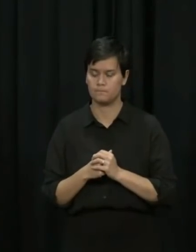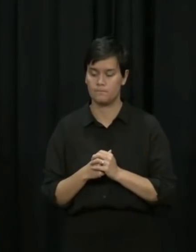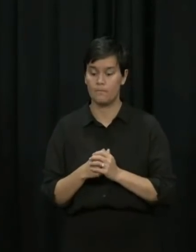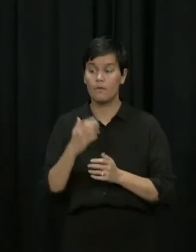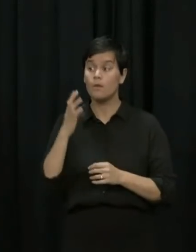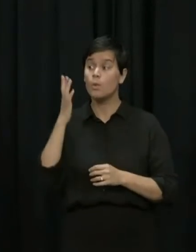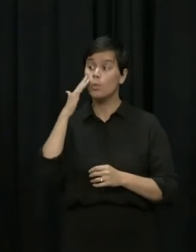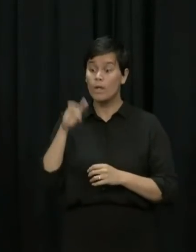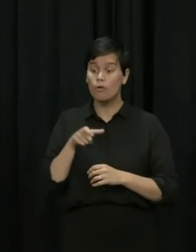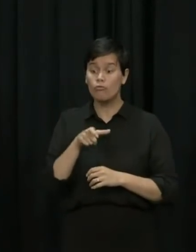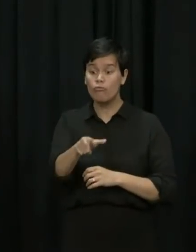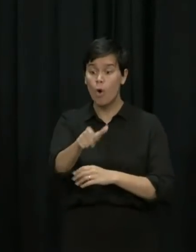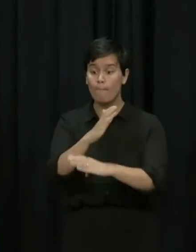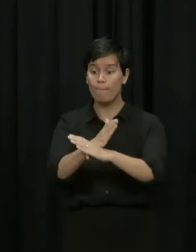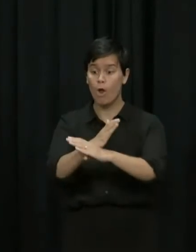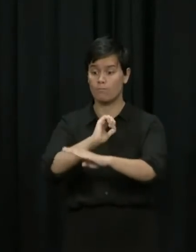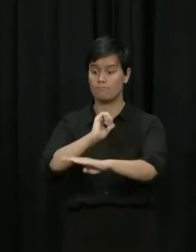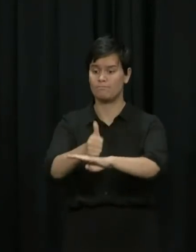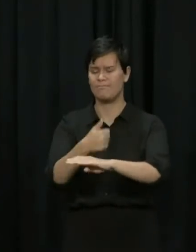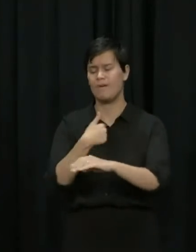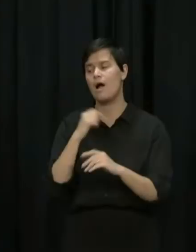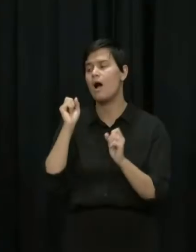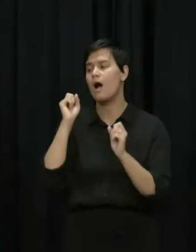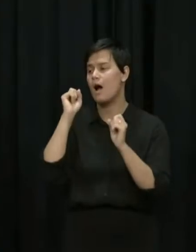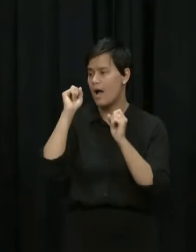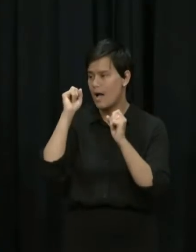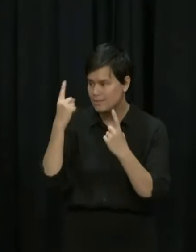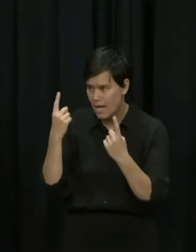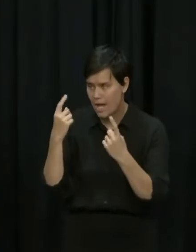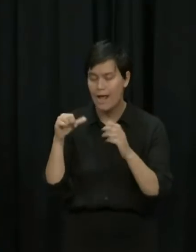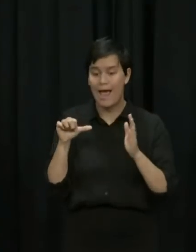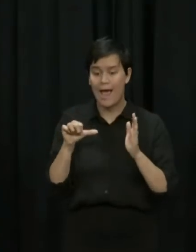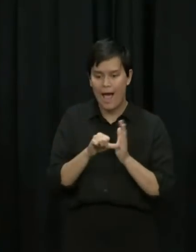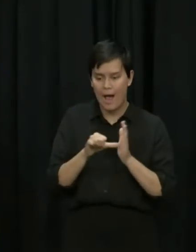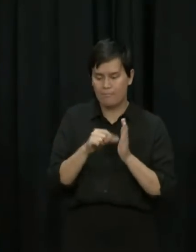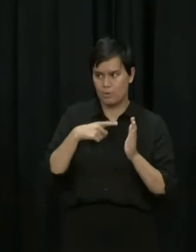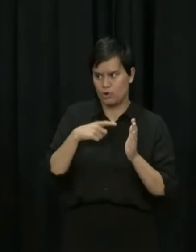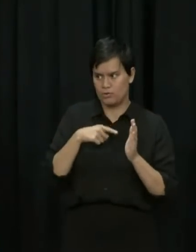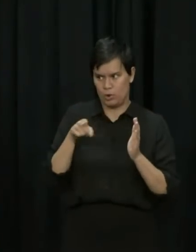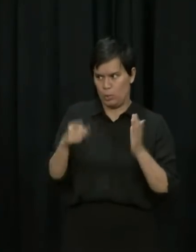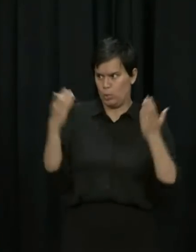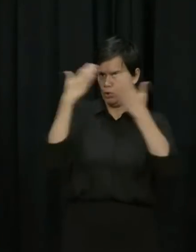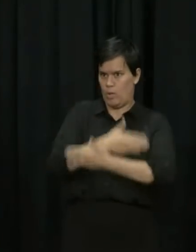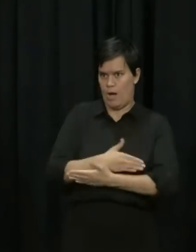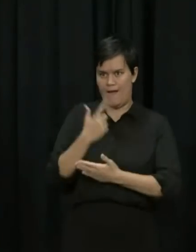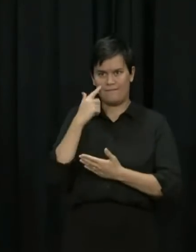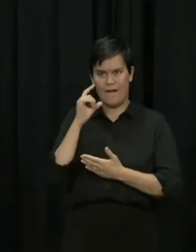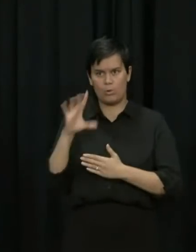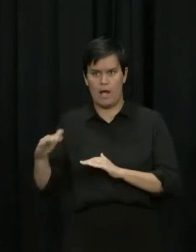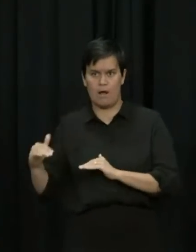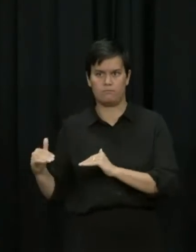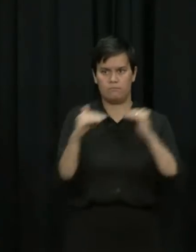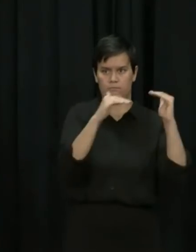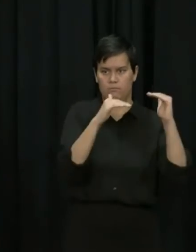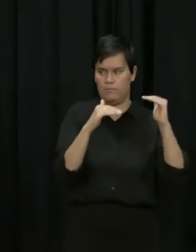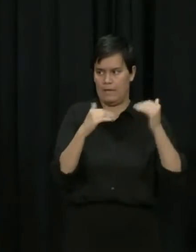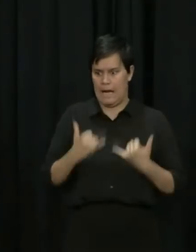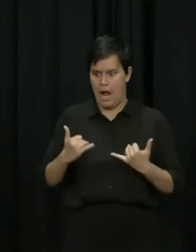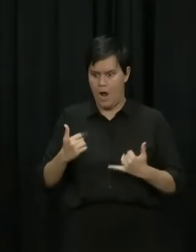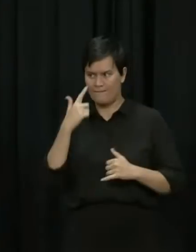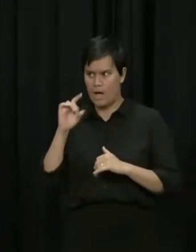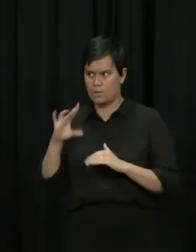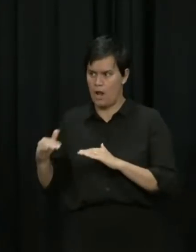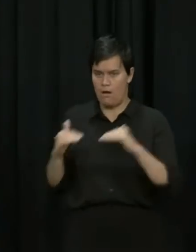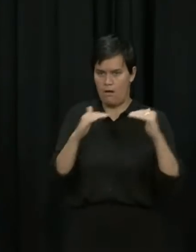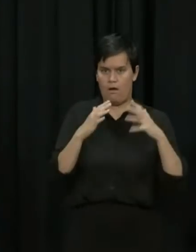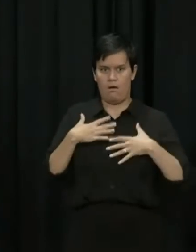are undertaken, I understand it's very difficult to get documentation ready or evidence to demonstrate why you need to move. And so you won't need to have